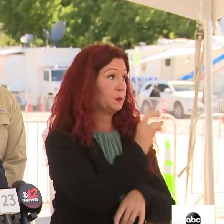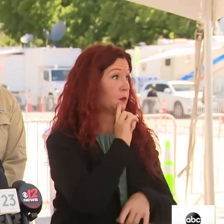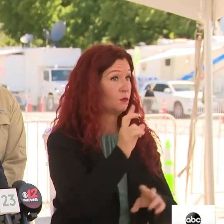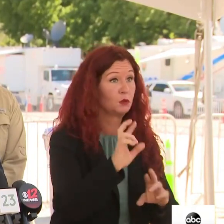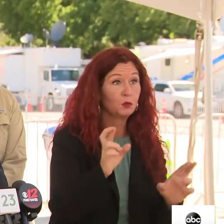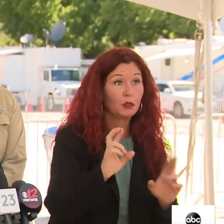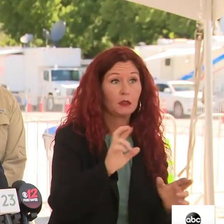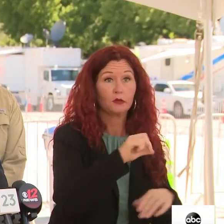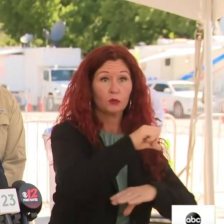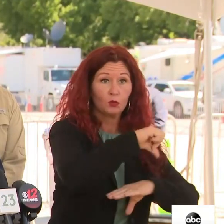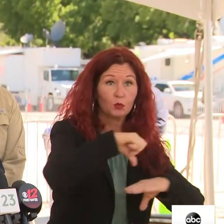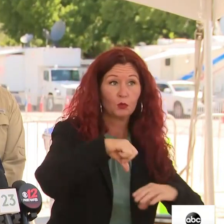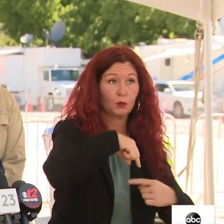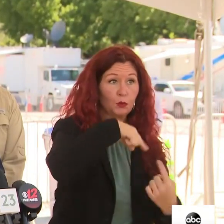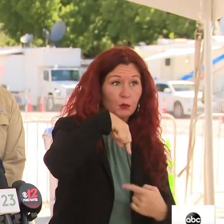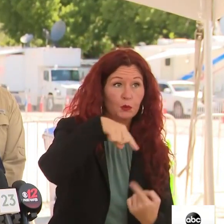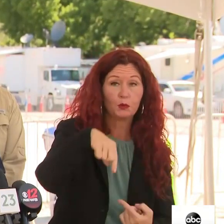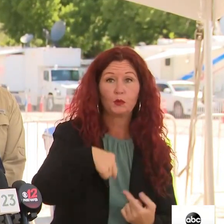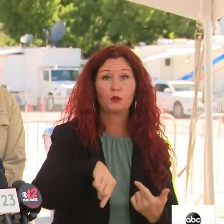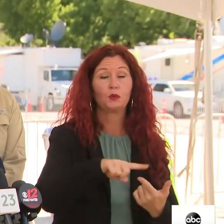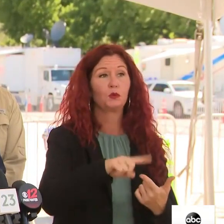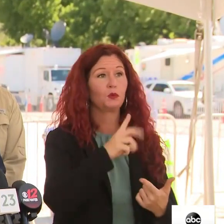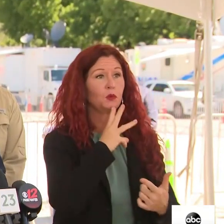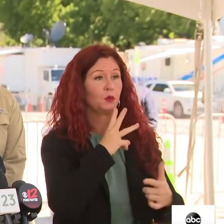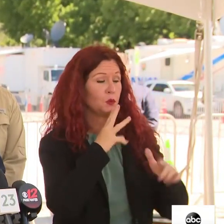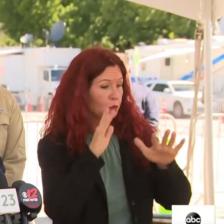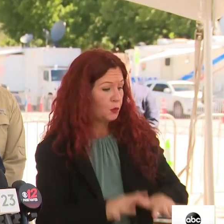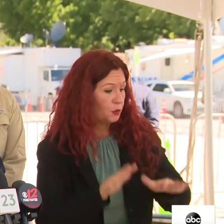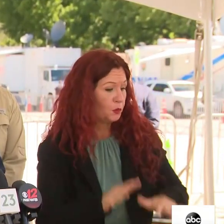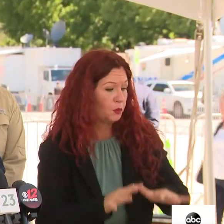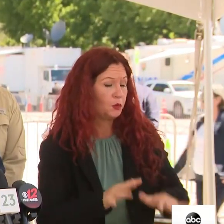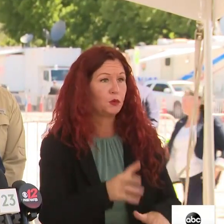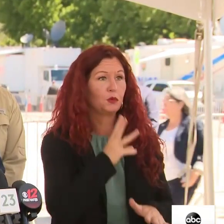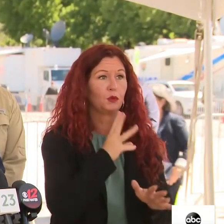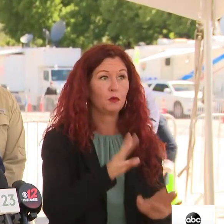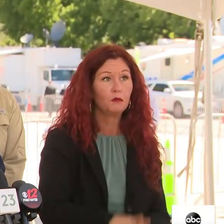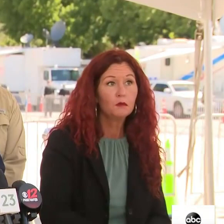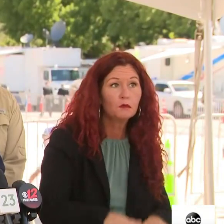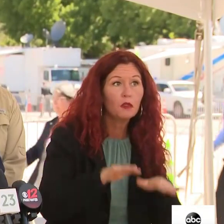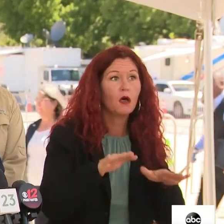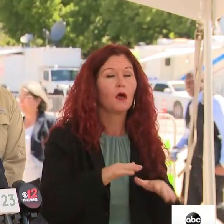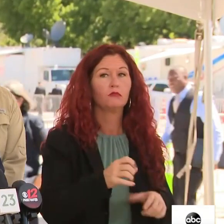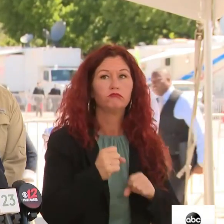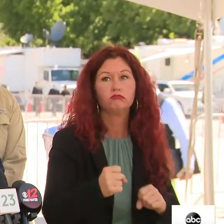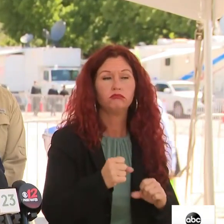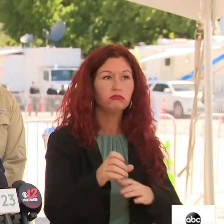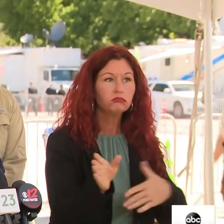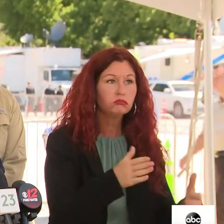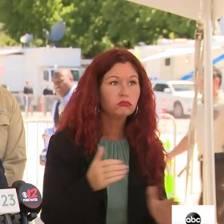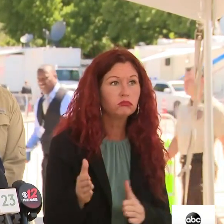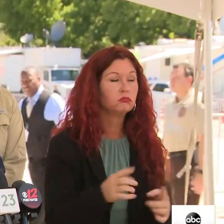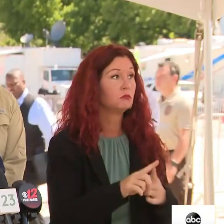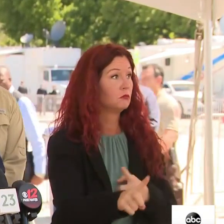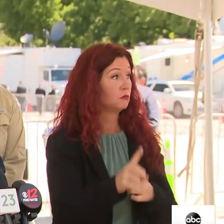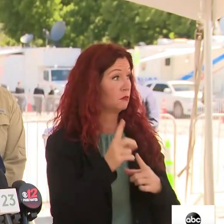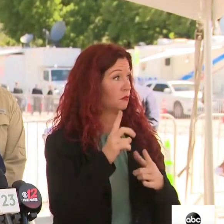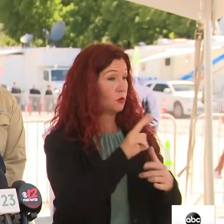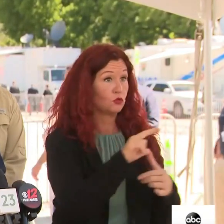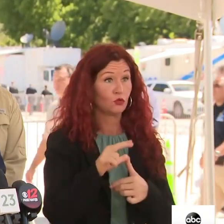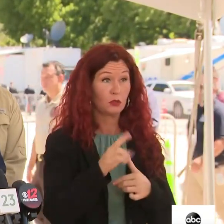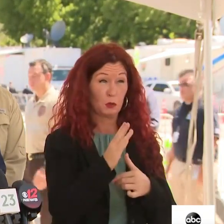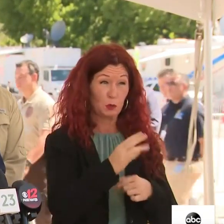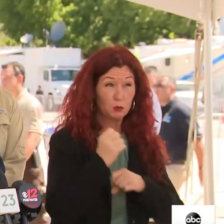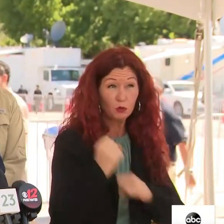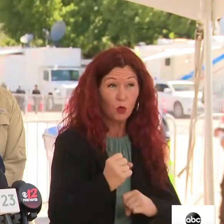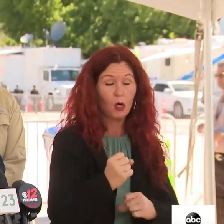storm surge, heavy rainfall, and flash flooding. Now, the track or the severity of the storm is still uncertain.